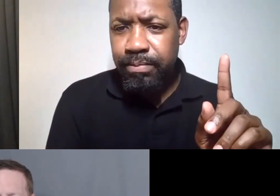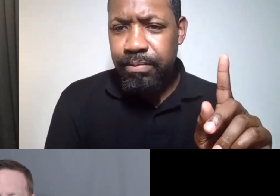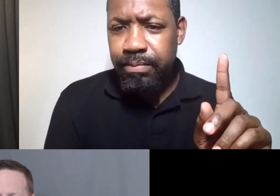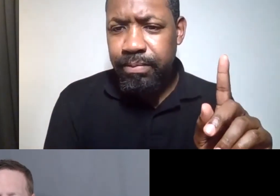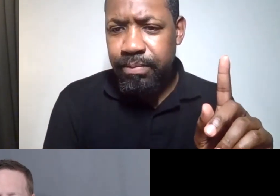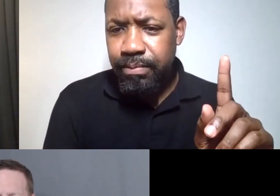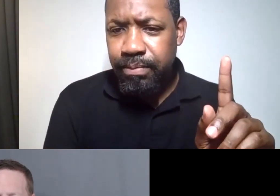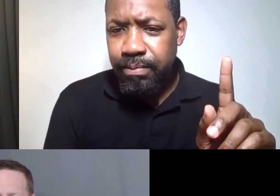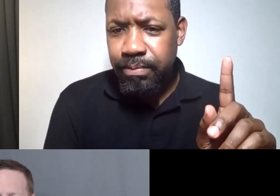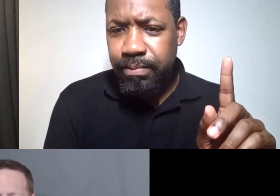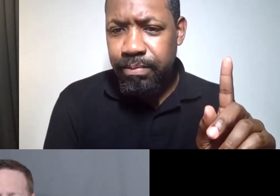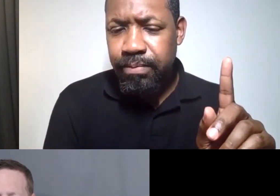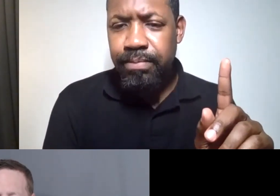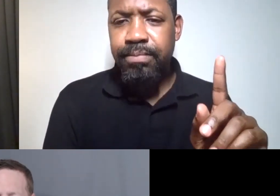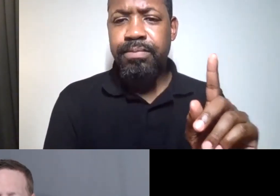second, I'm just looking at something.